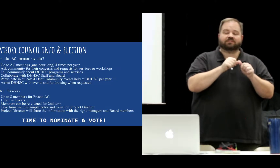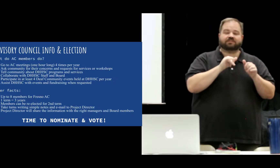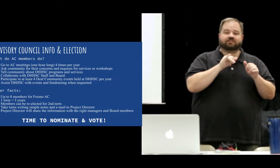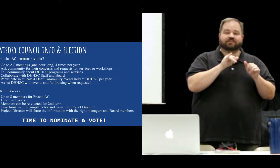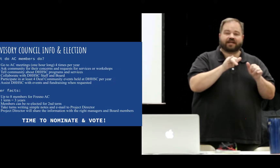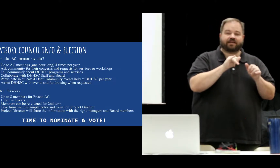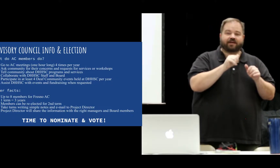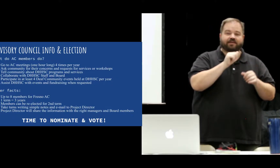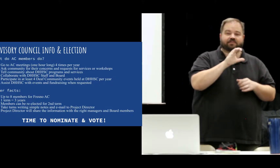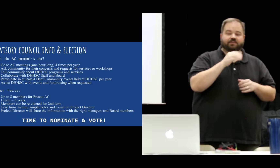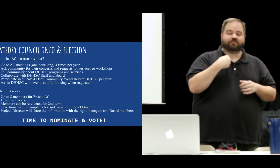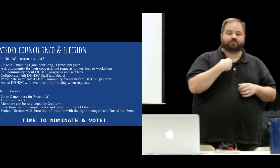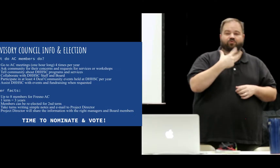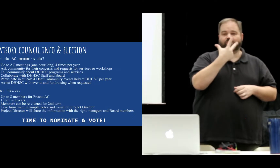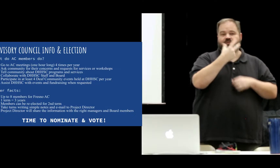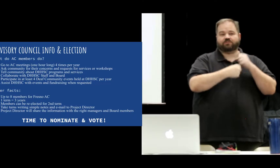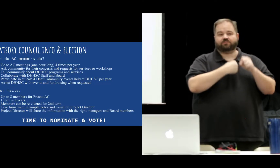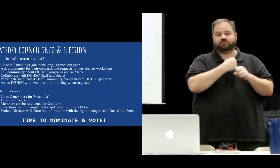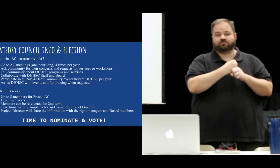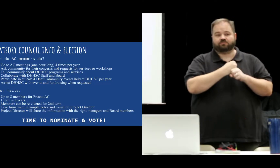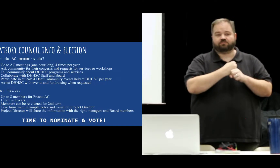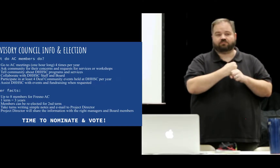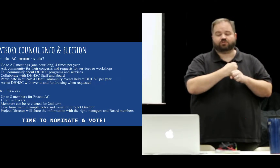And the term is 3 years.